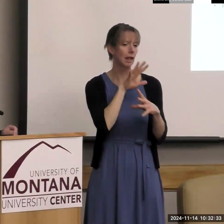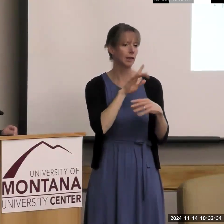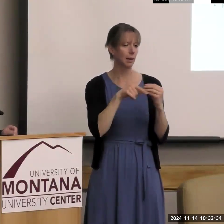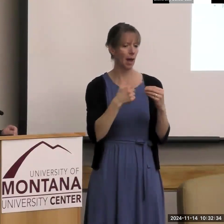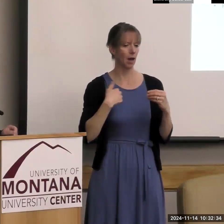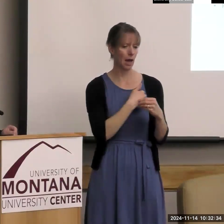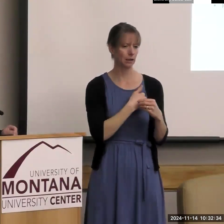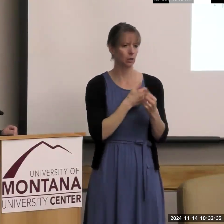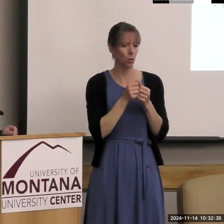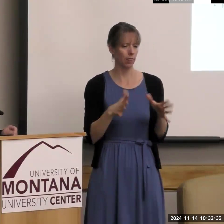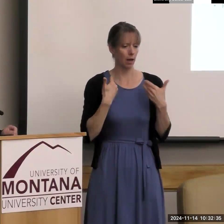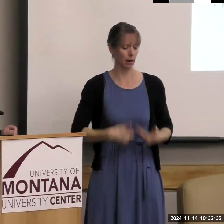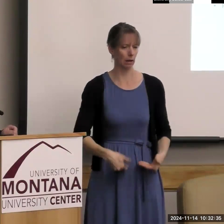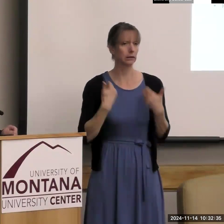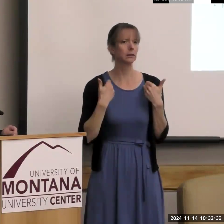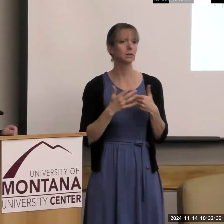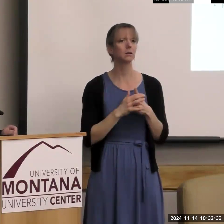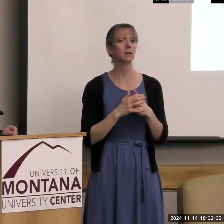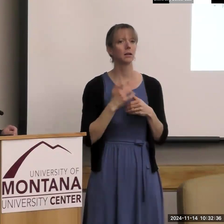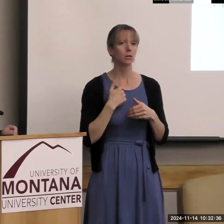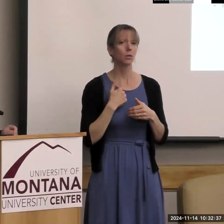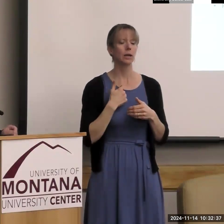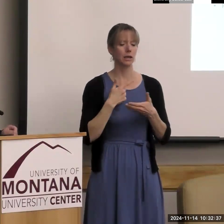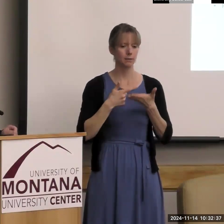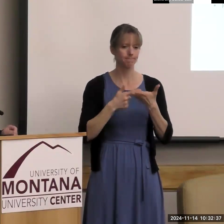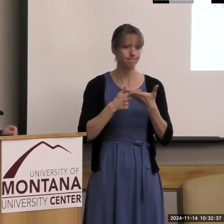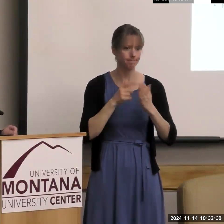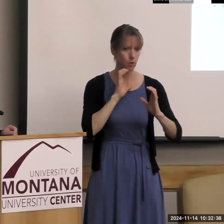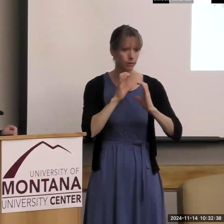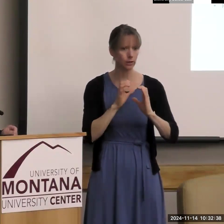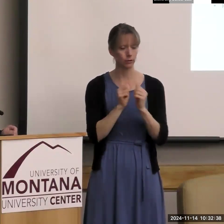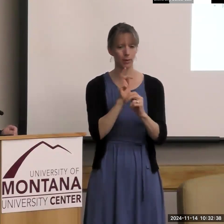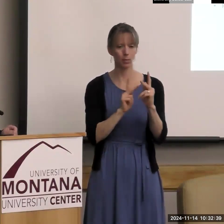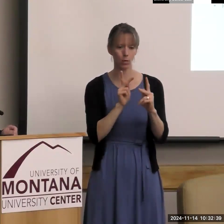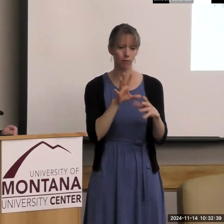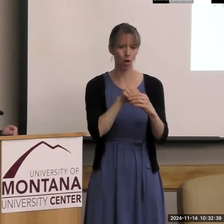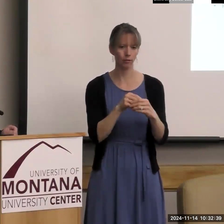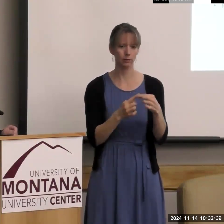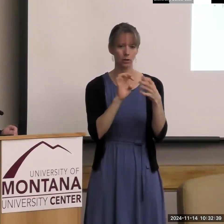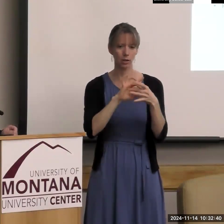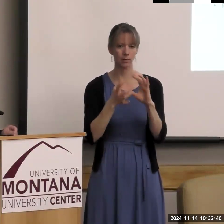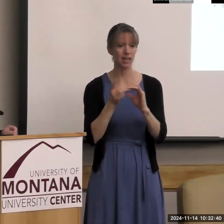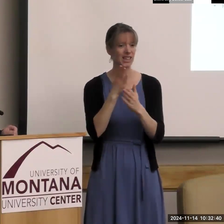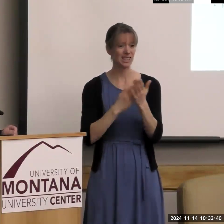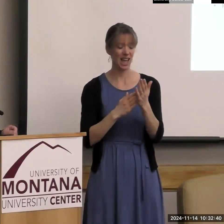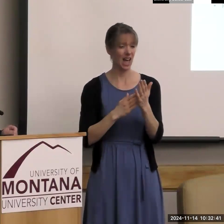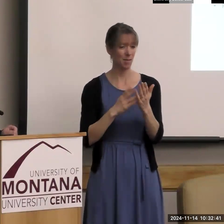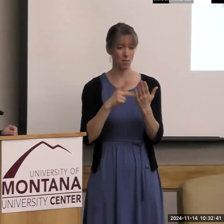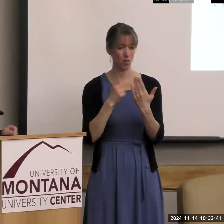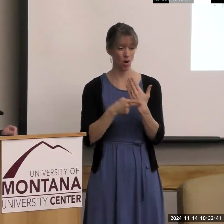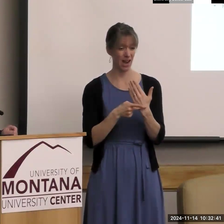That applies to state programs when we're having conversations within Special Olympics. Some of the program we do is not palatable in some